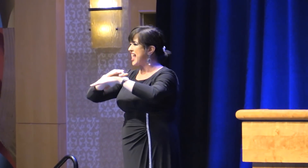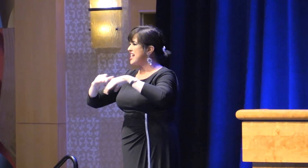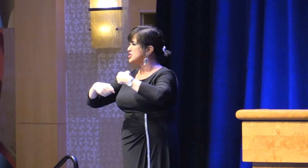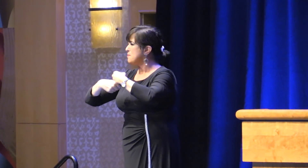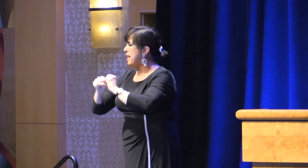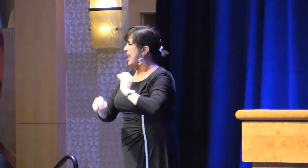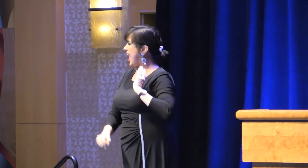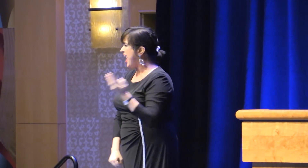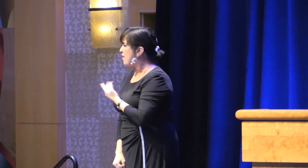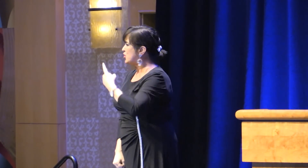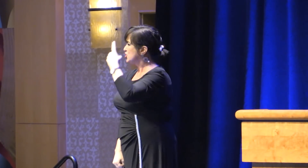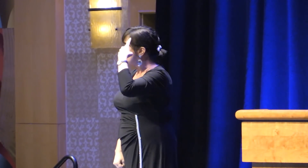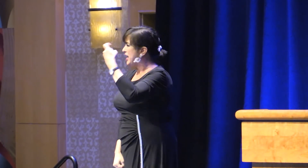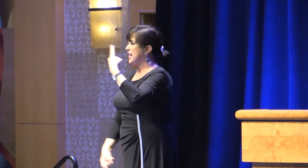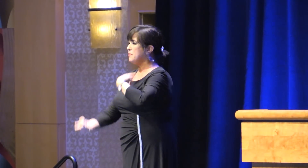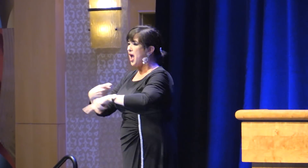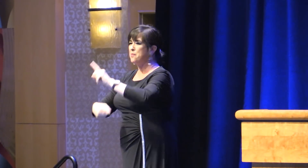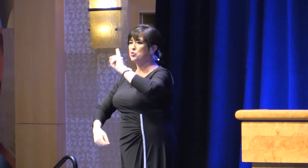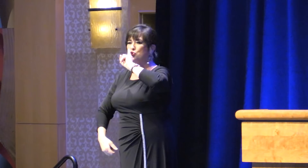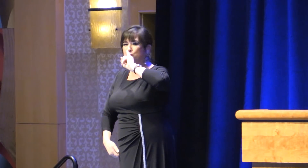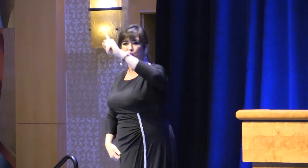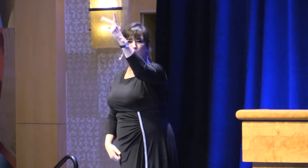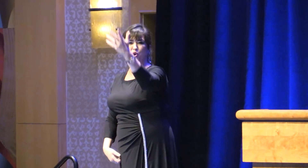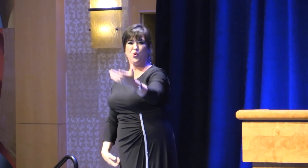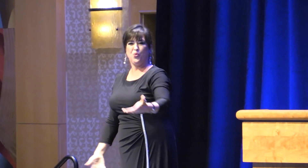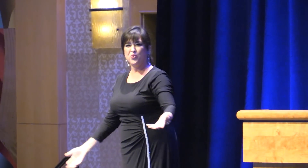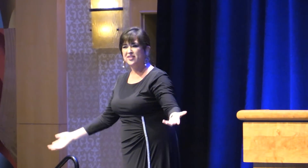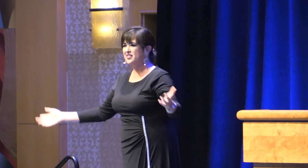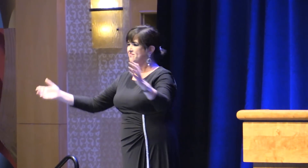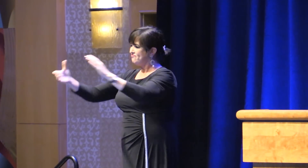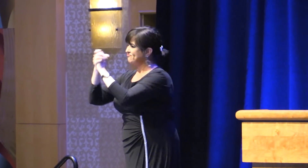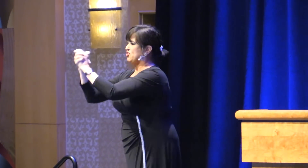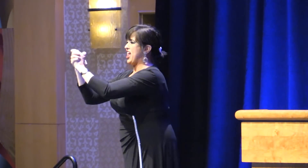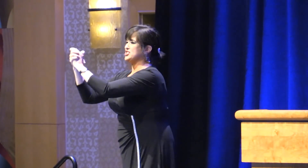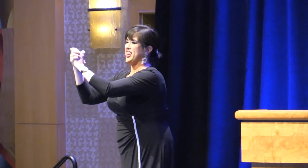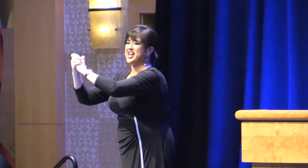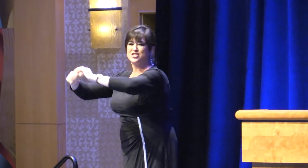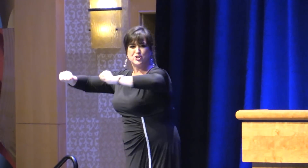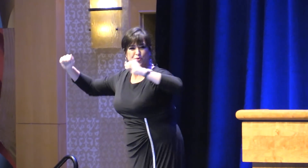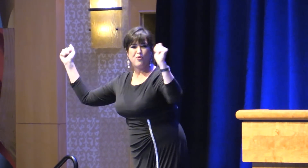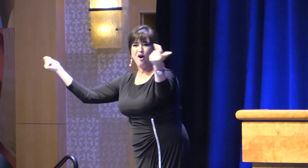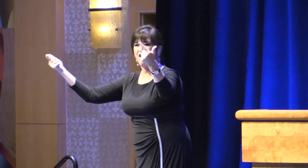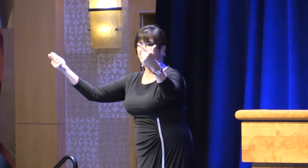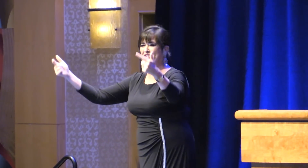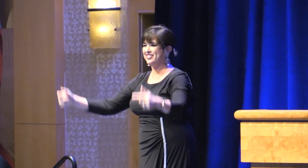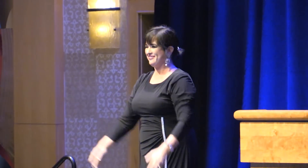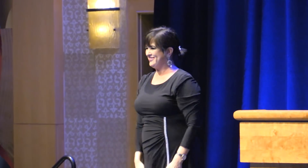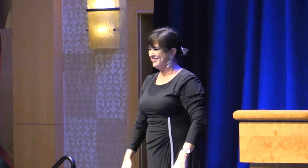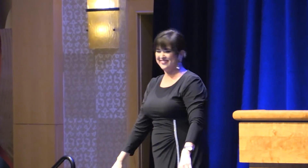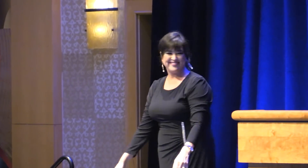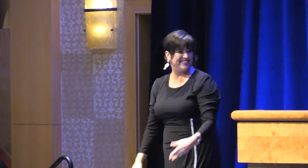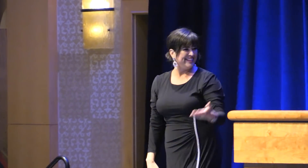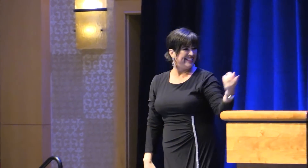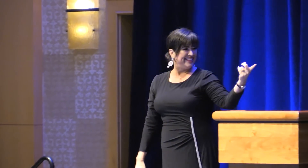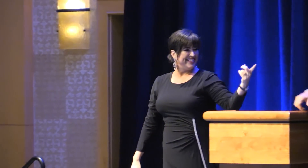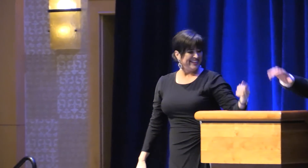for communications access to make our dreams a reality. Congratulations, everyone here this